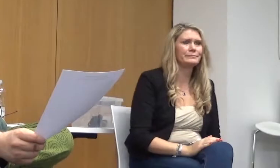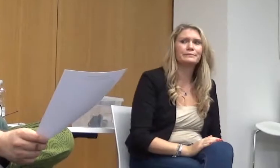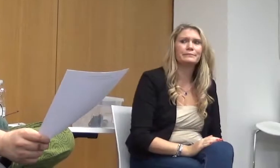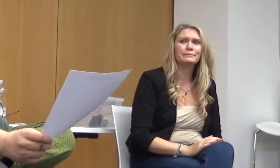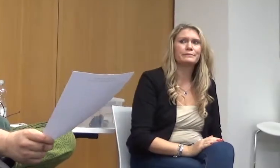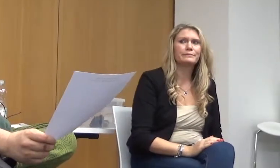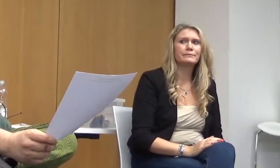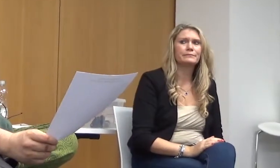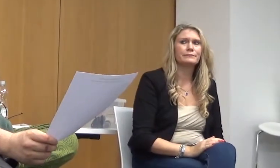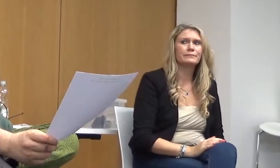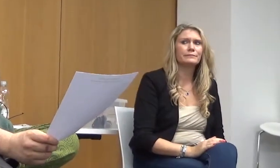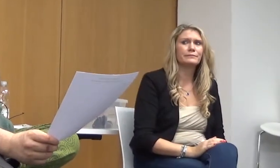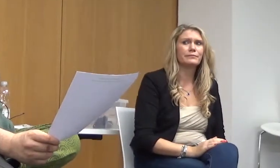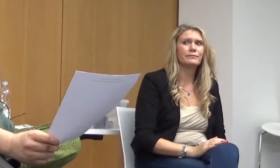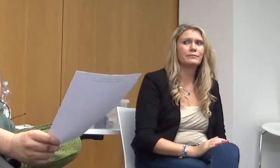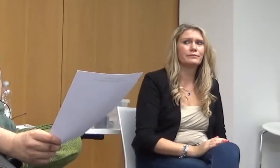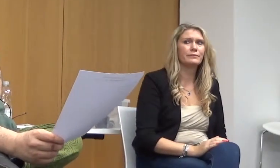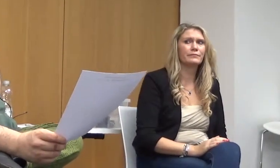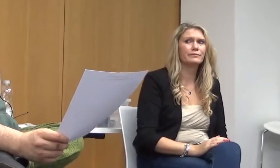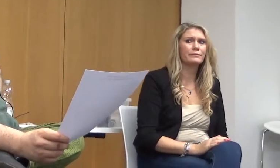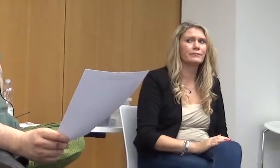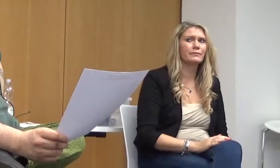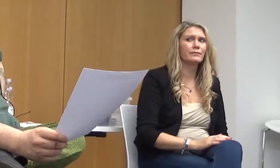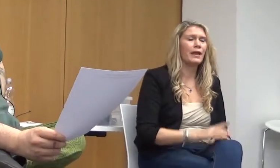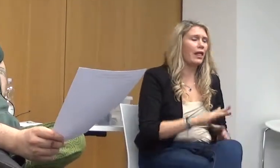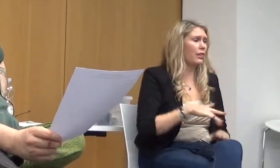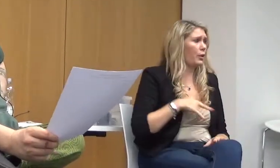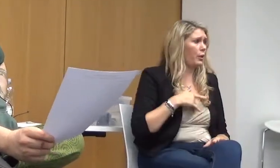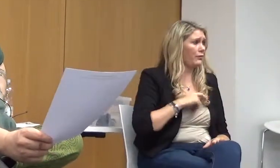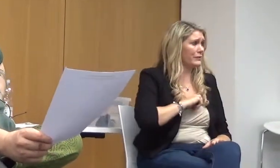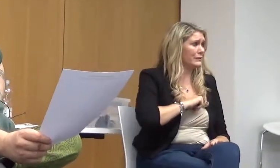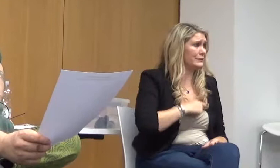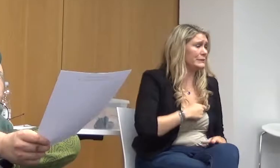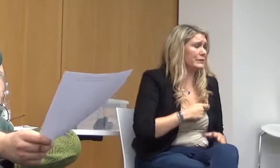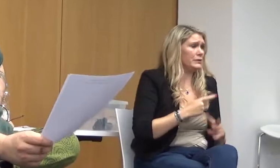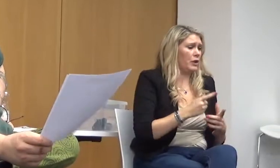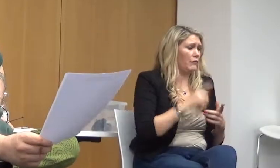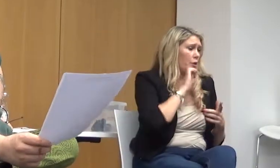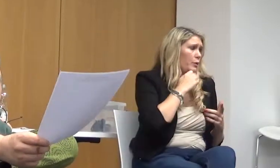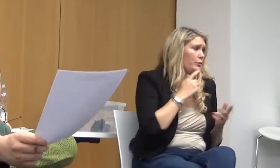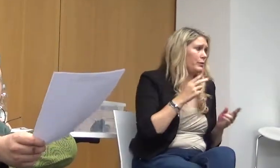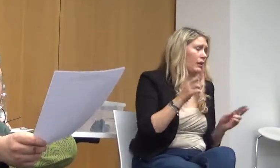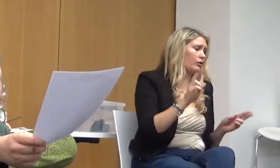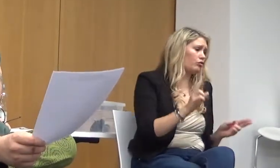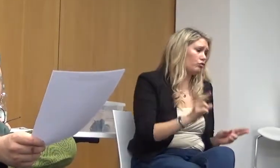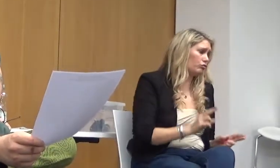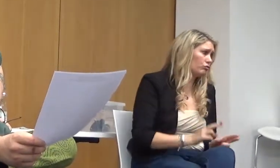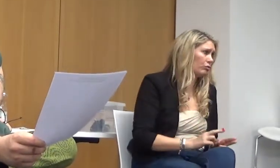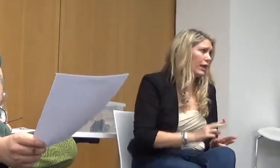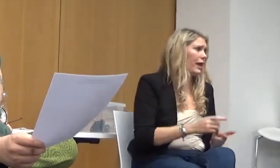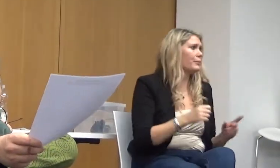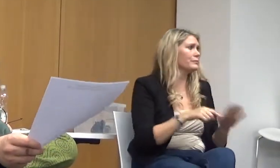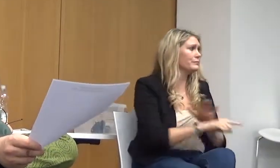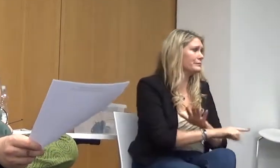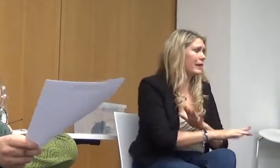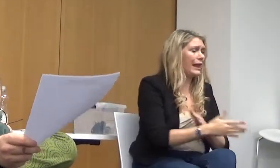And though they singe us largactual lils in redroning, we slip their numb core and